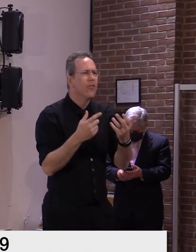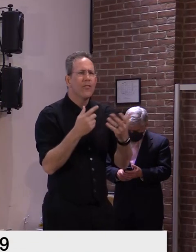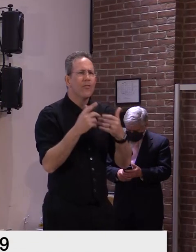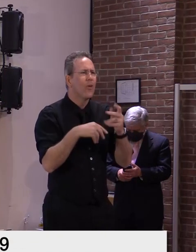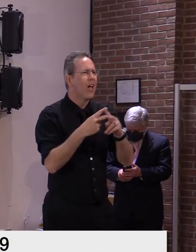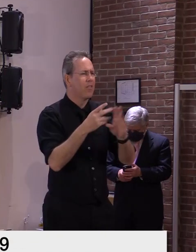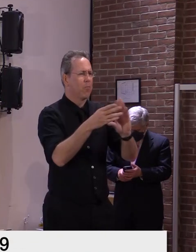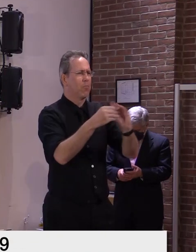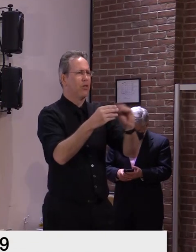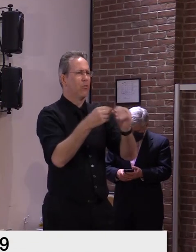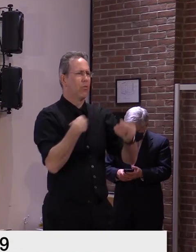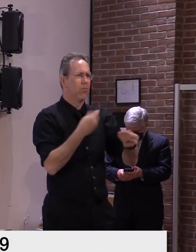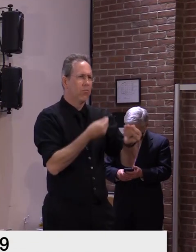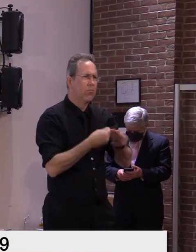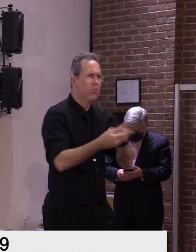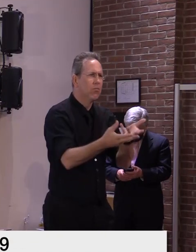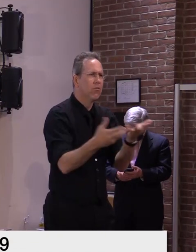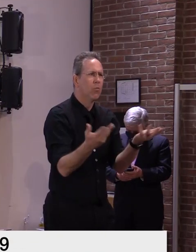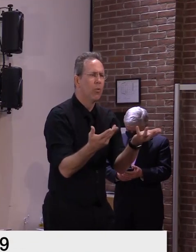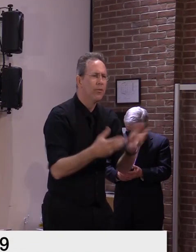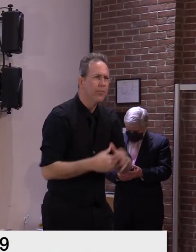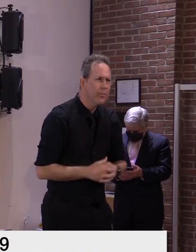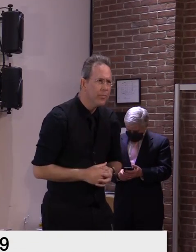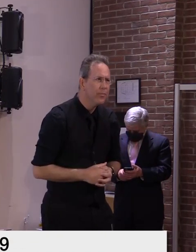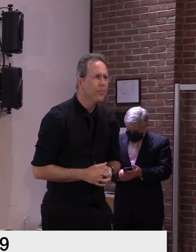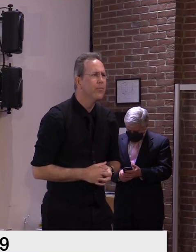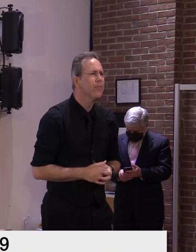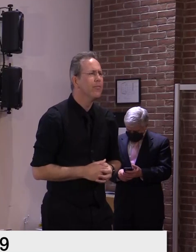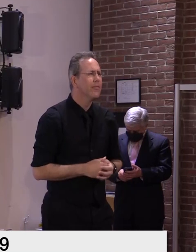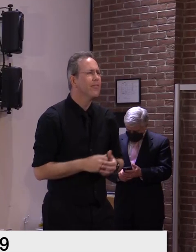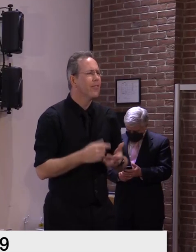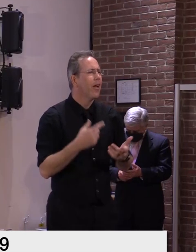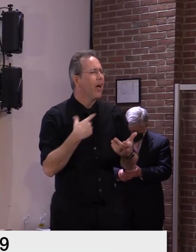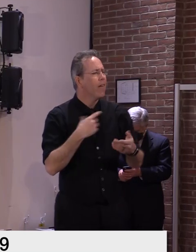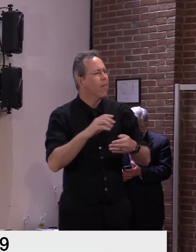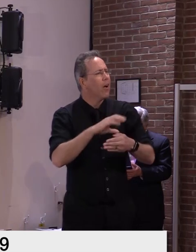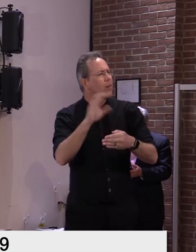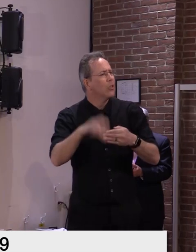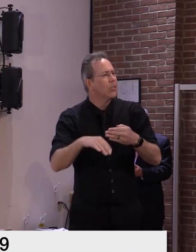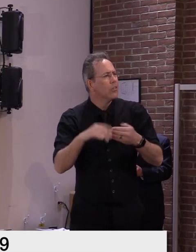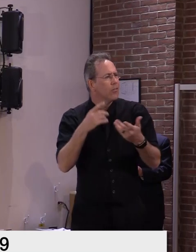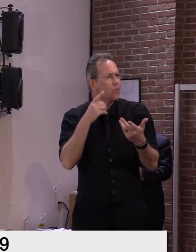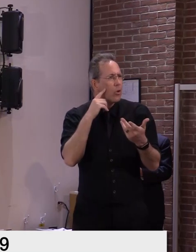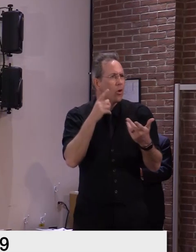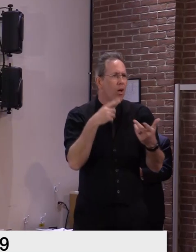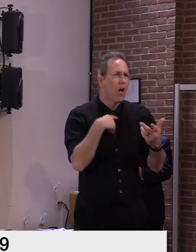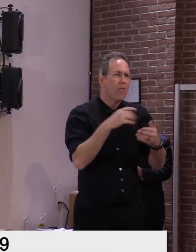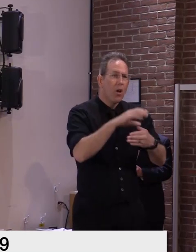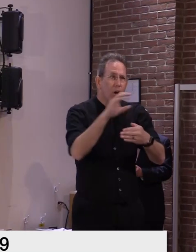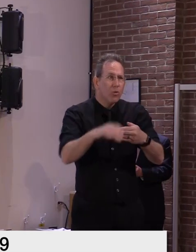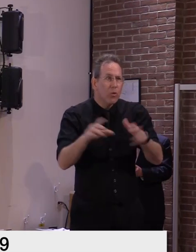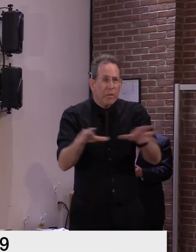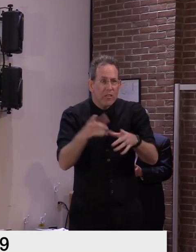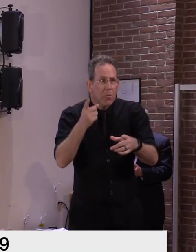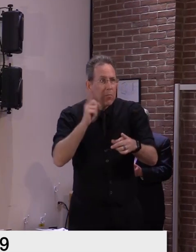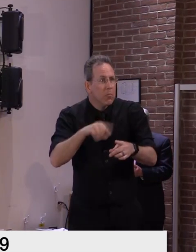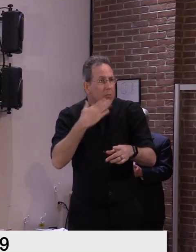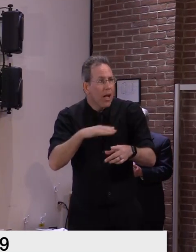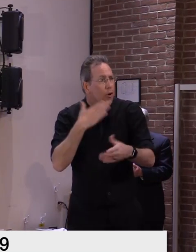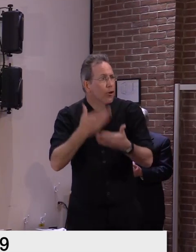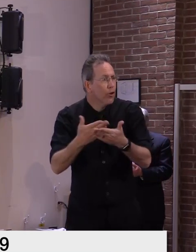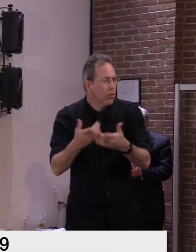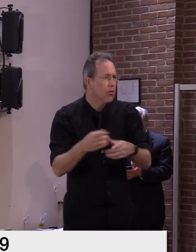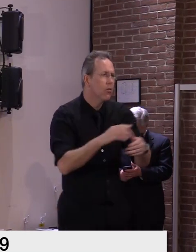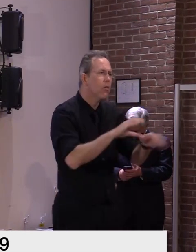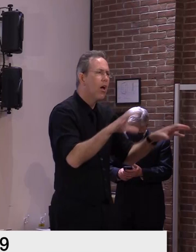are repercussions to every action, and some are serious, and I think that there has to be some